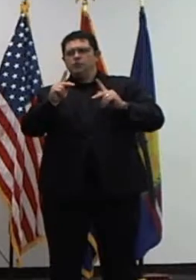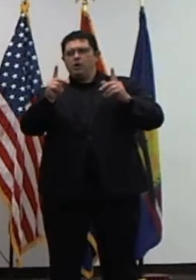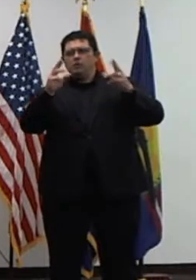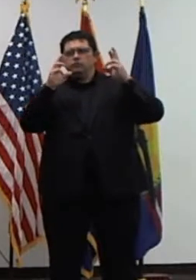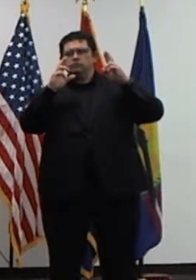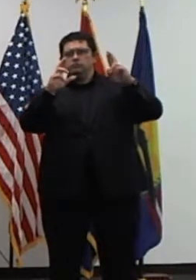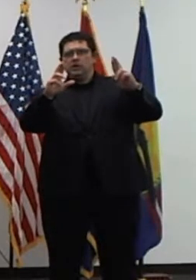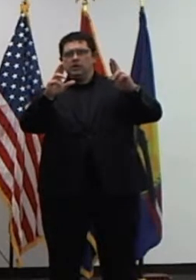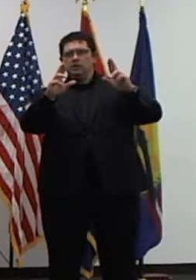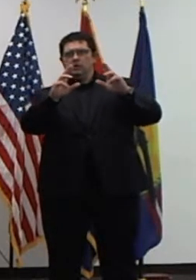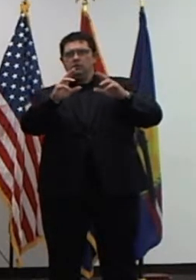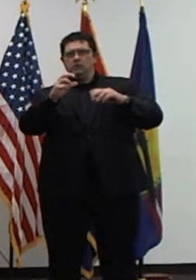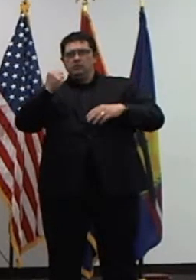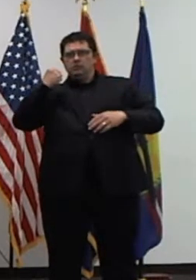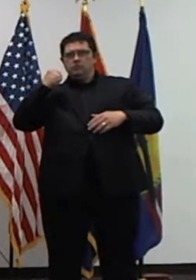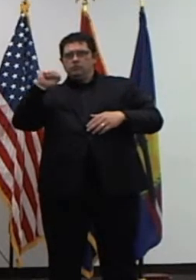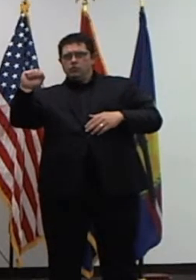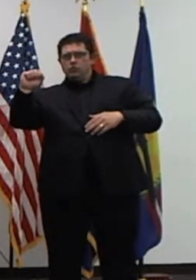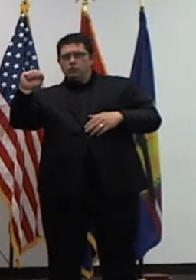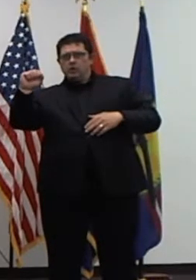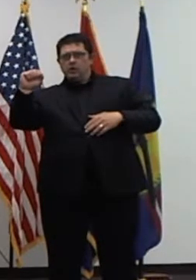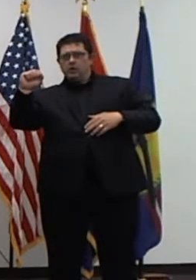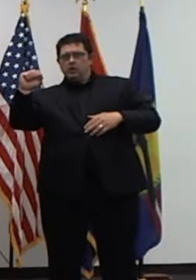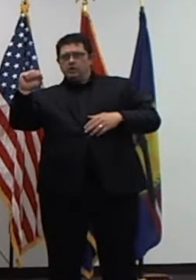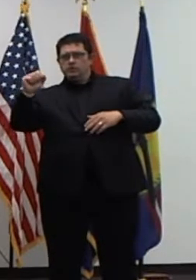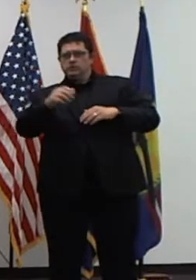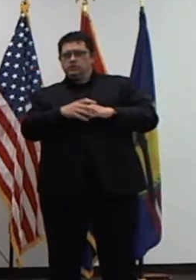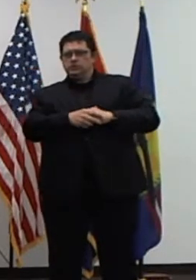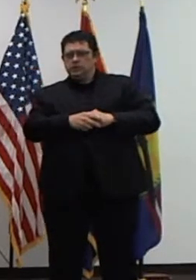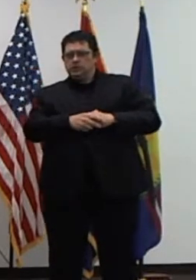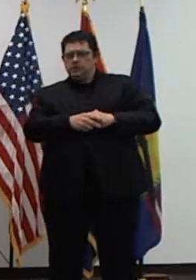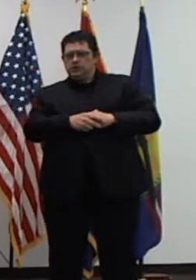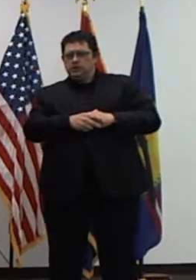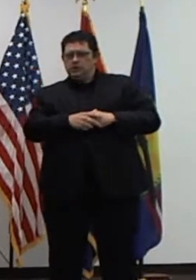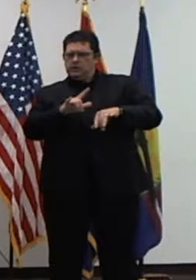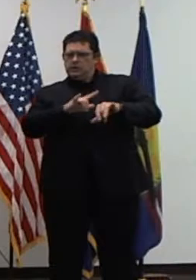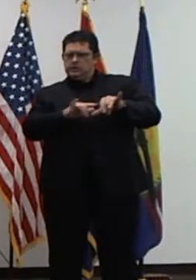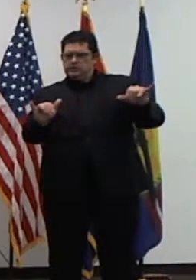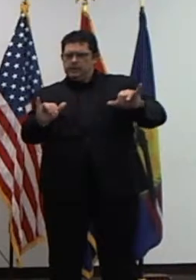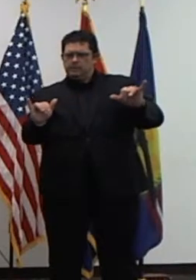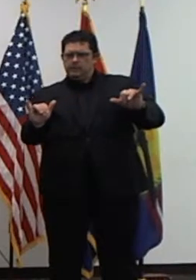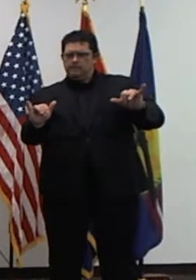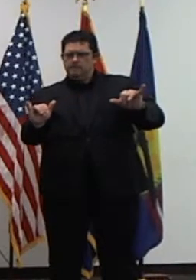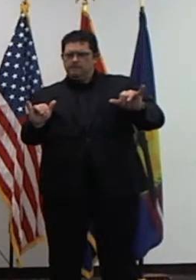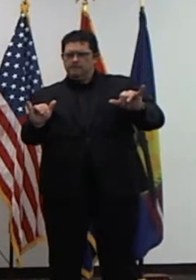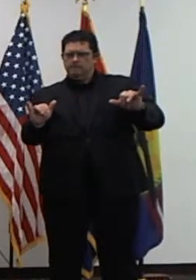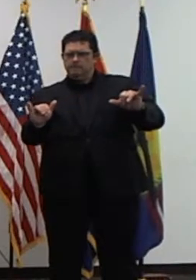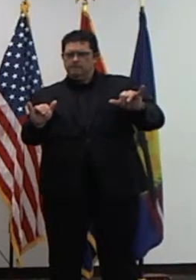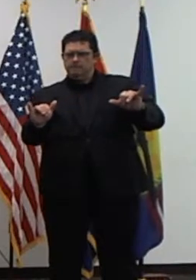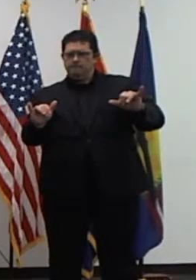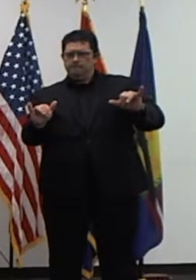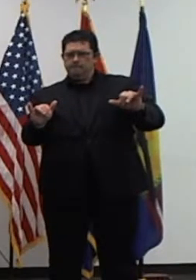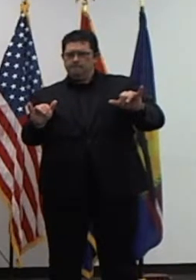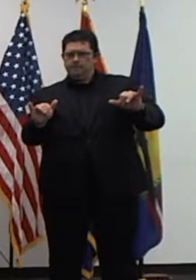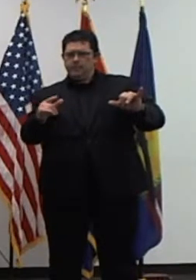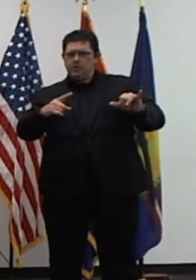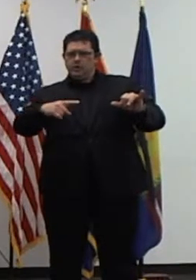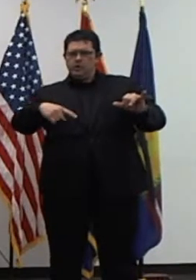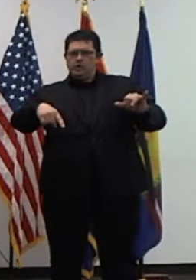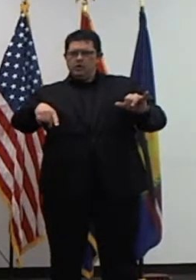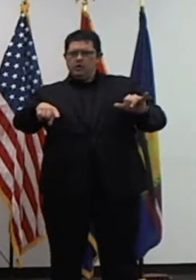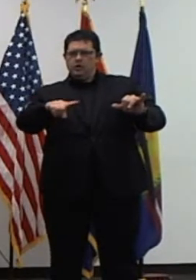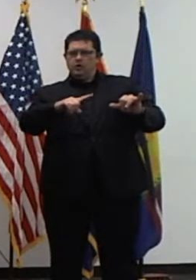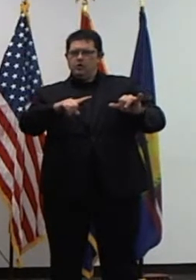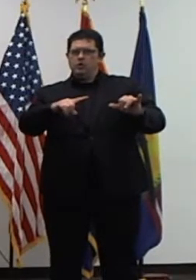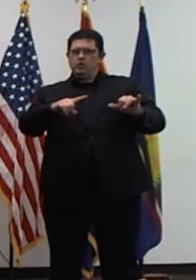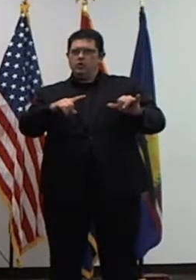protests, respecting the protest, wanting to be involved in something like that. At the same time, a lot of places are trying to find plexiglass